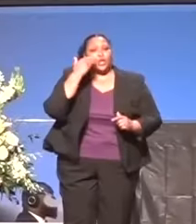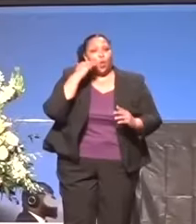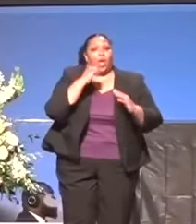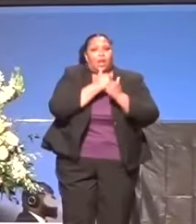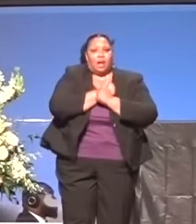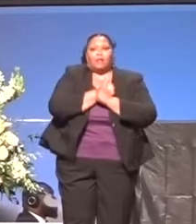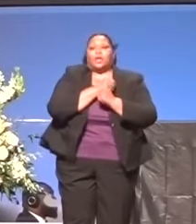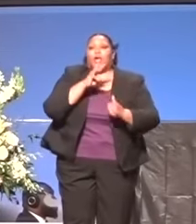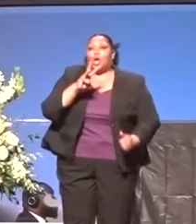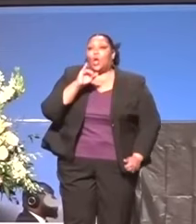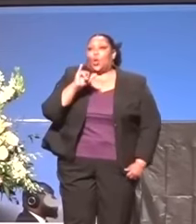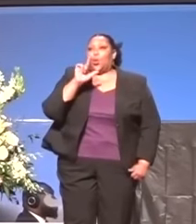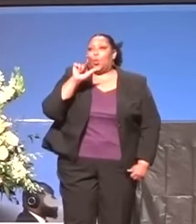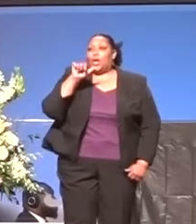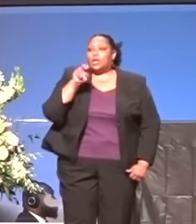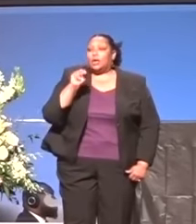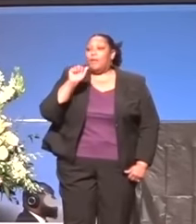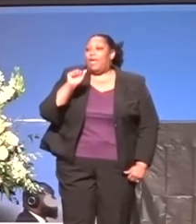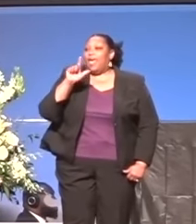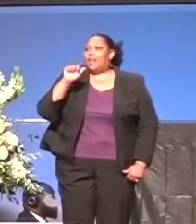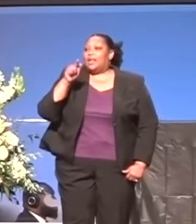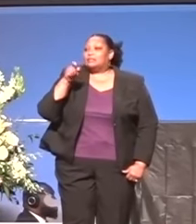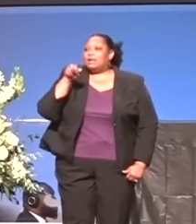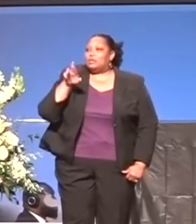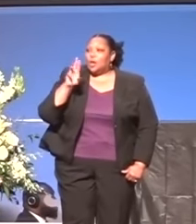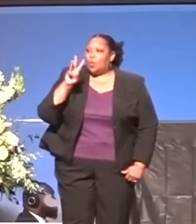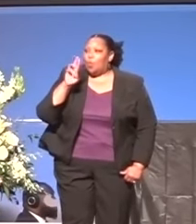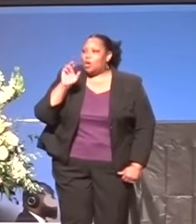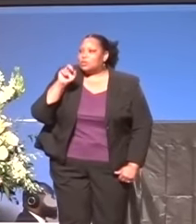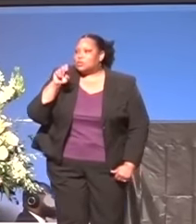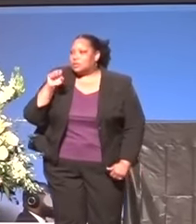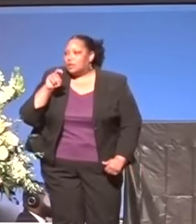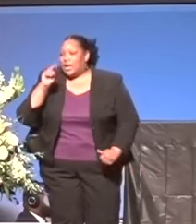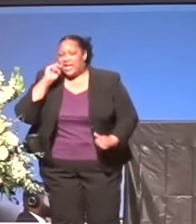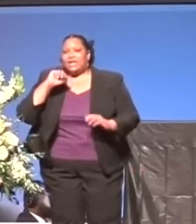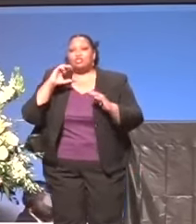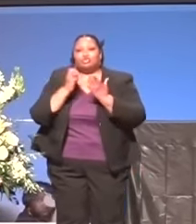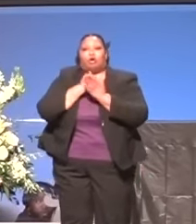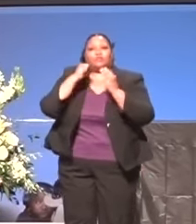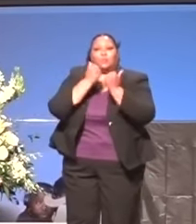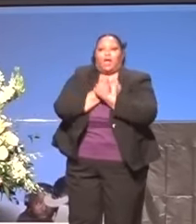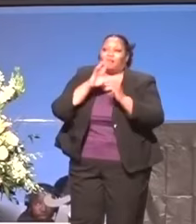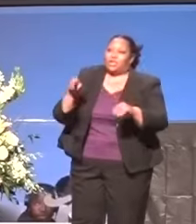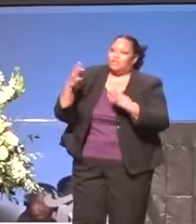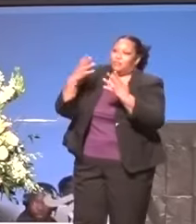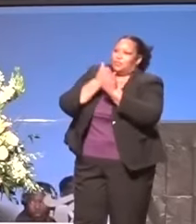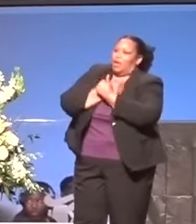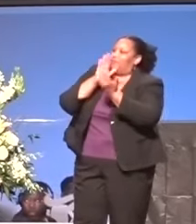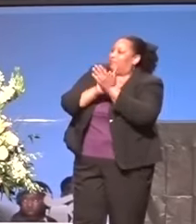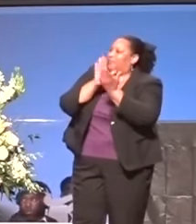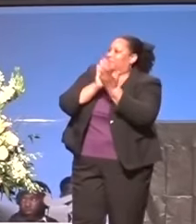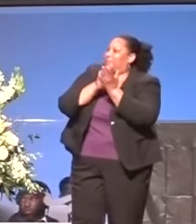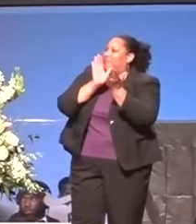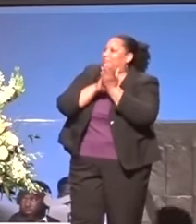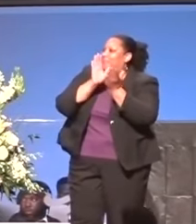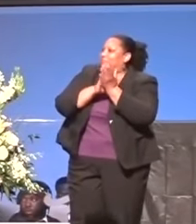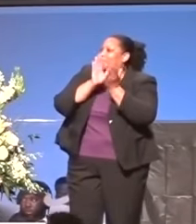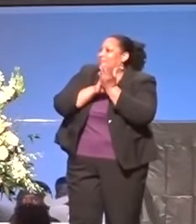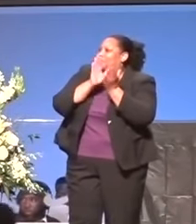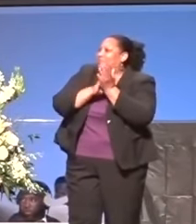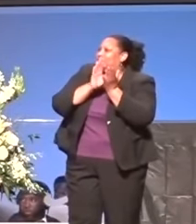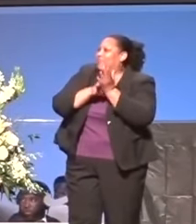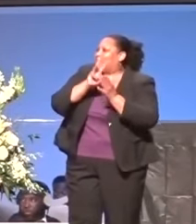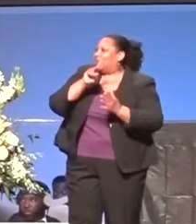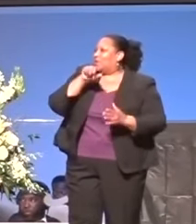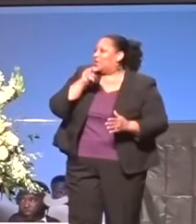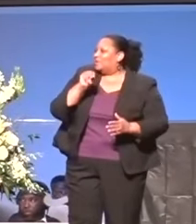the Honorable William Alexander Lawson. He deserves some love. He is in the house today. The Honorable